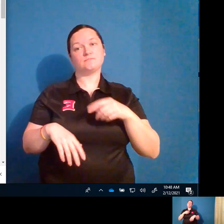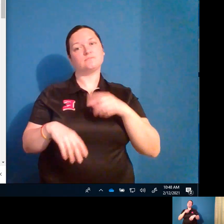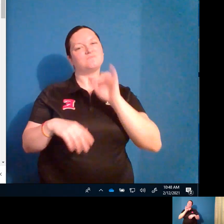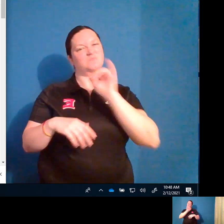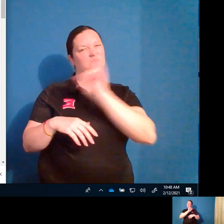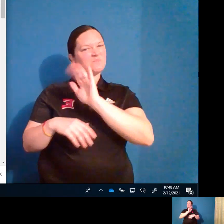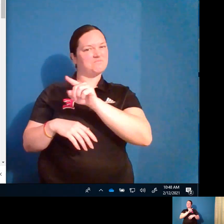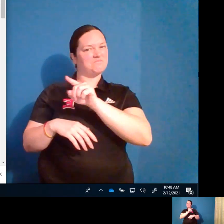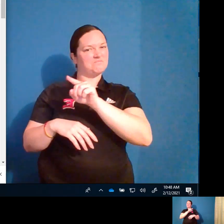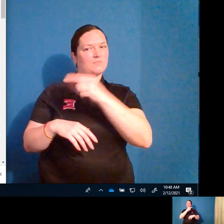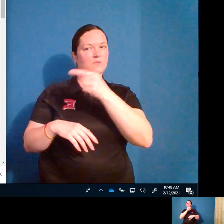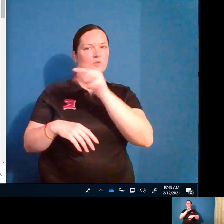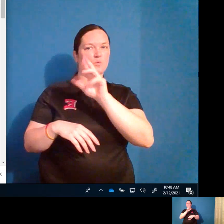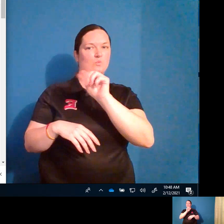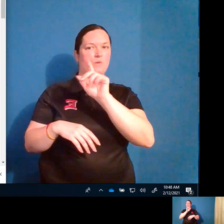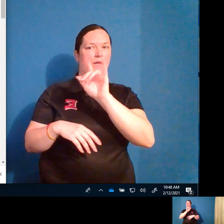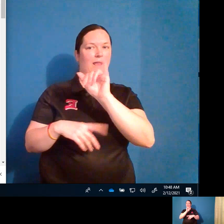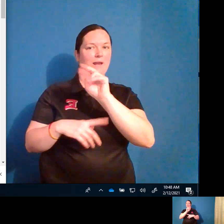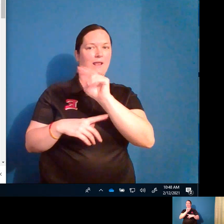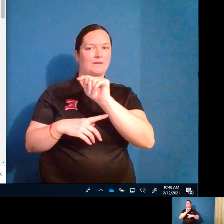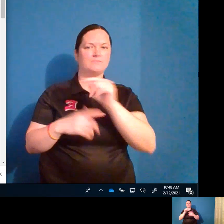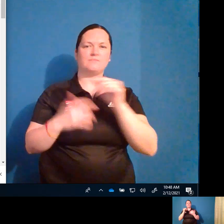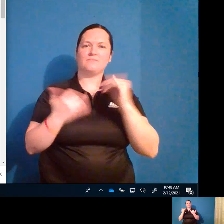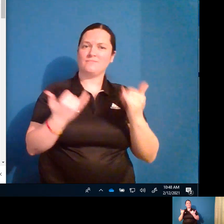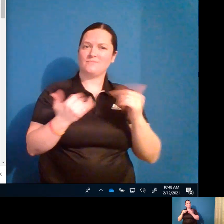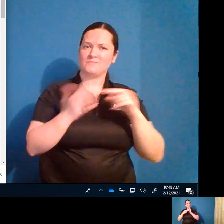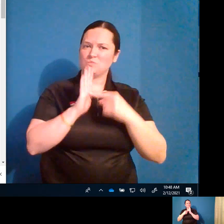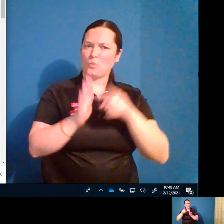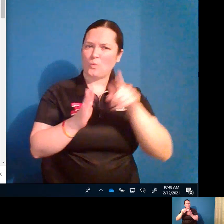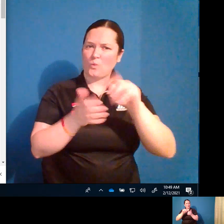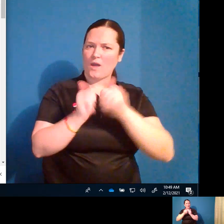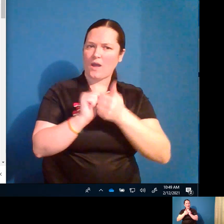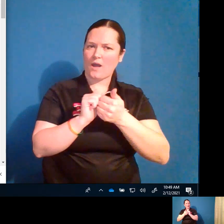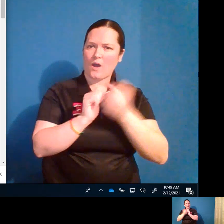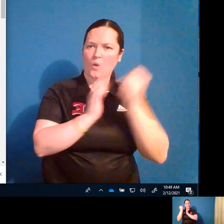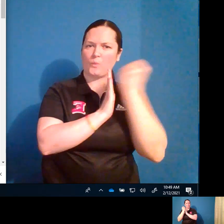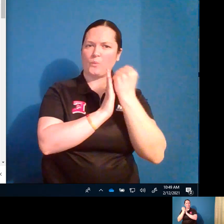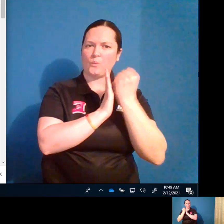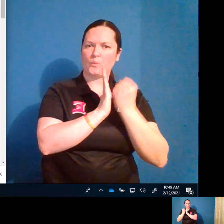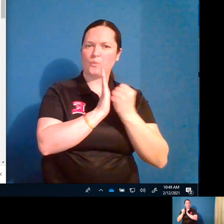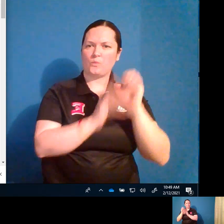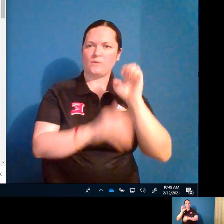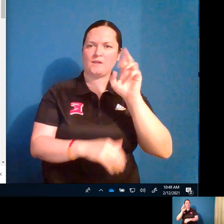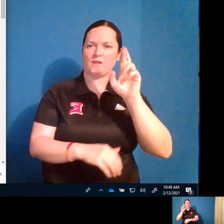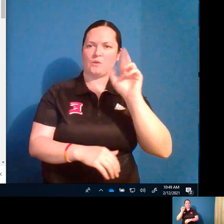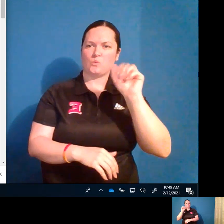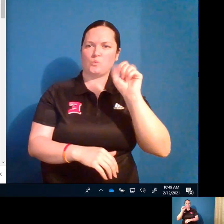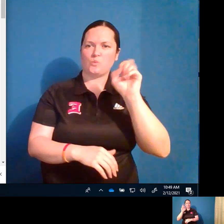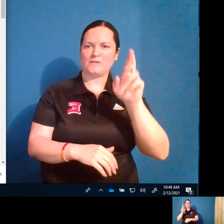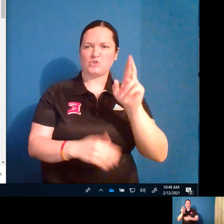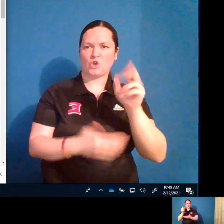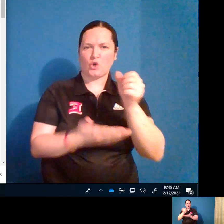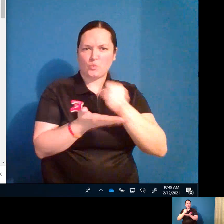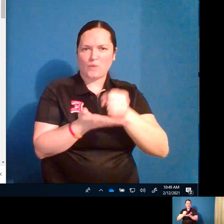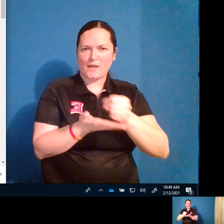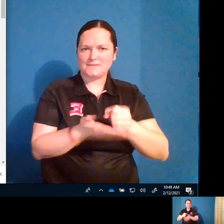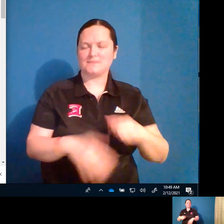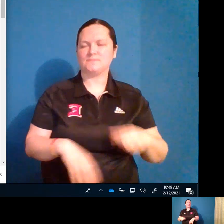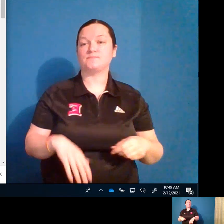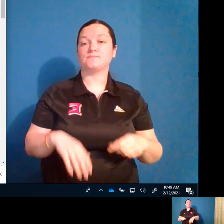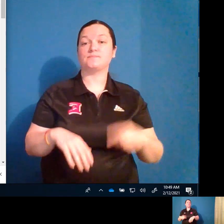do is I want to use my eraser tool. Let's do this. Because what I need to do,